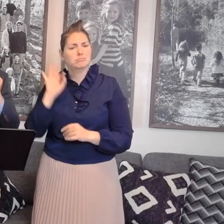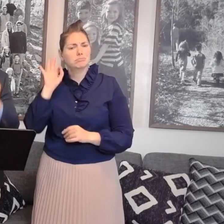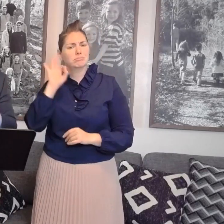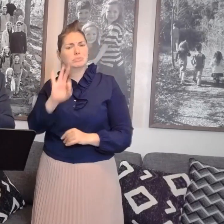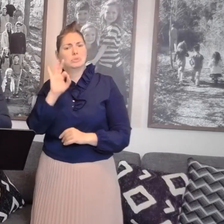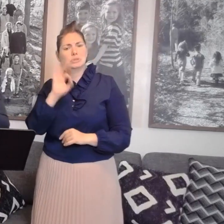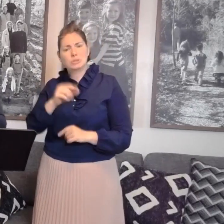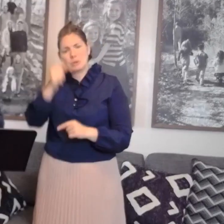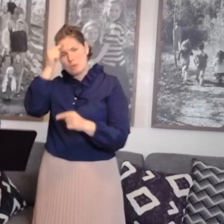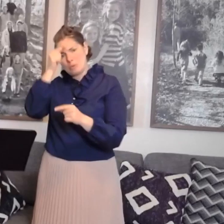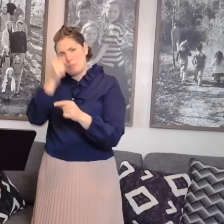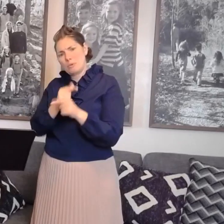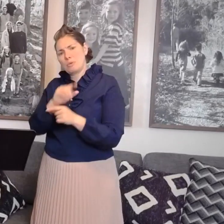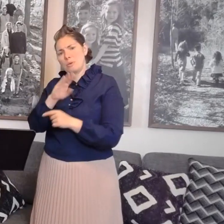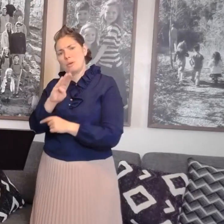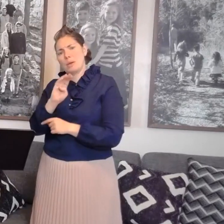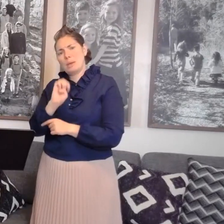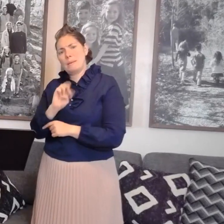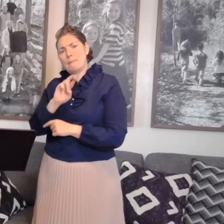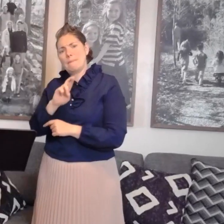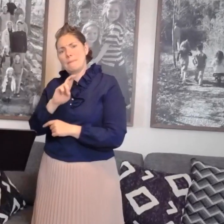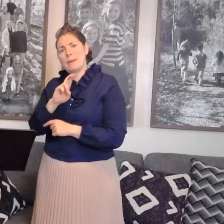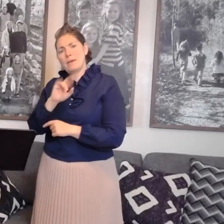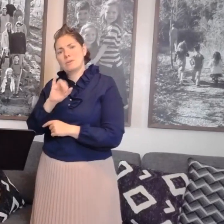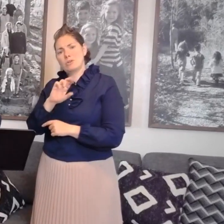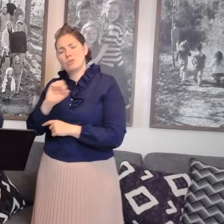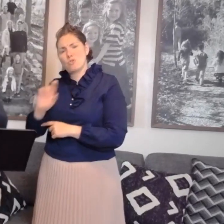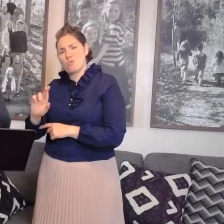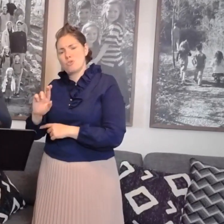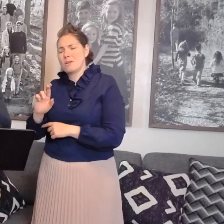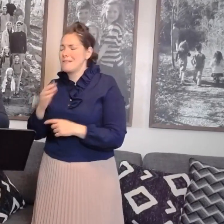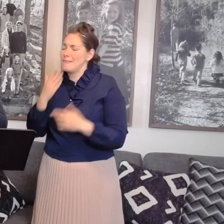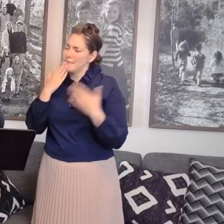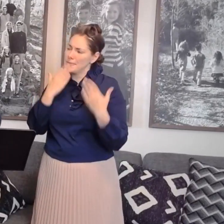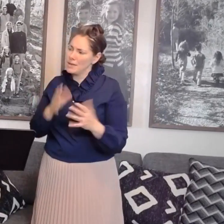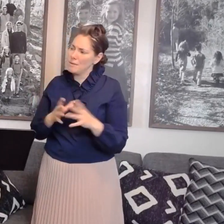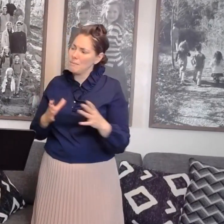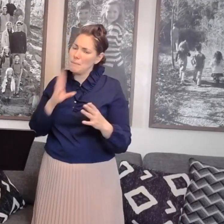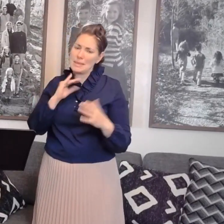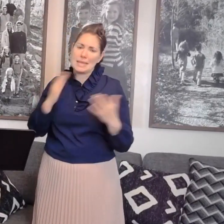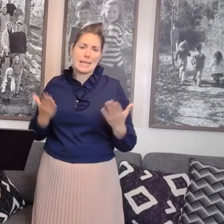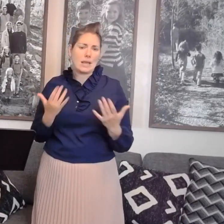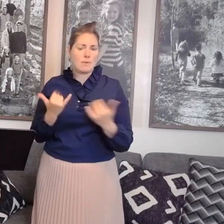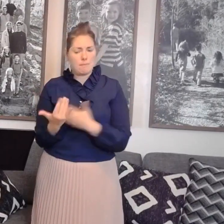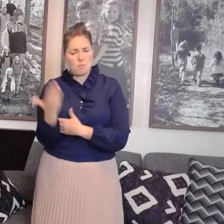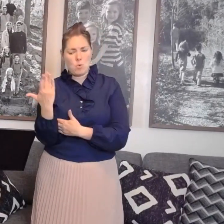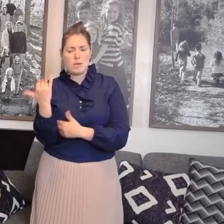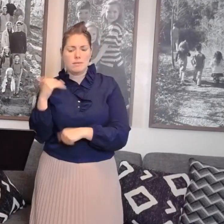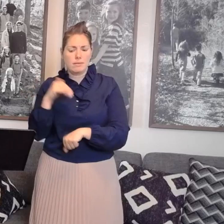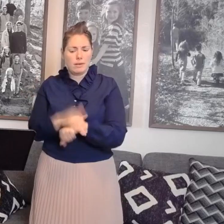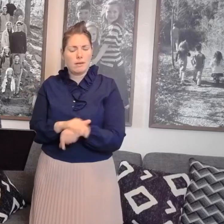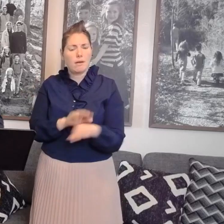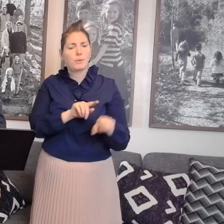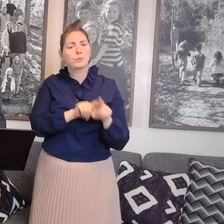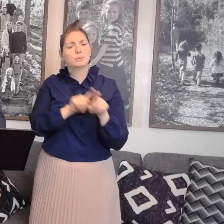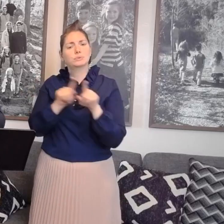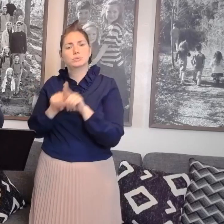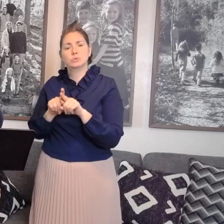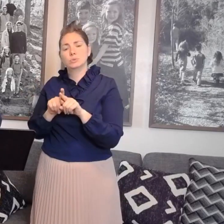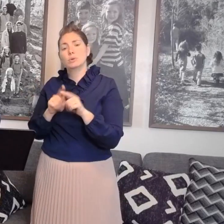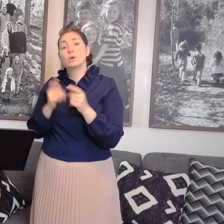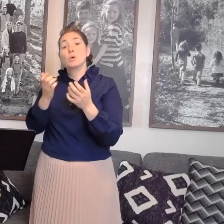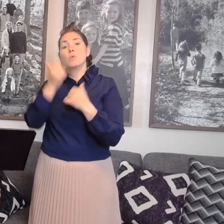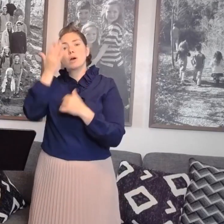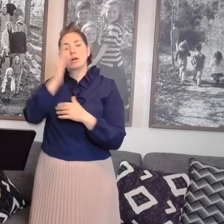We appreciate him. Thank him so very much for being with us here this morning and tonight also. We just